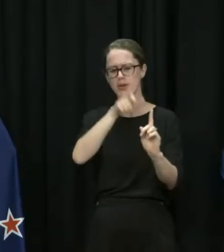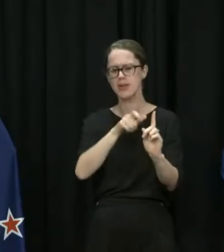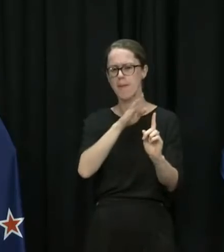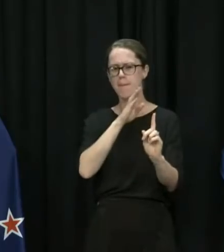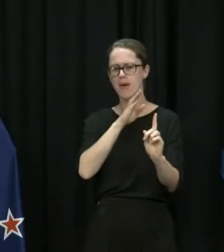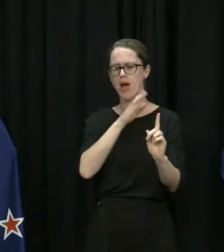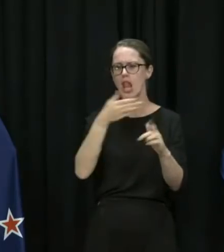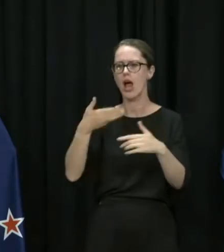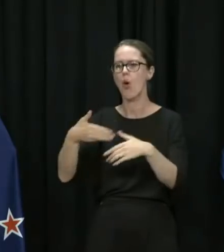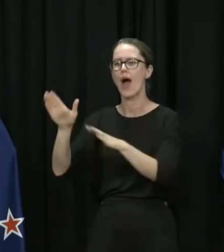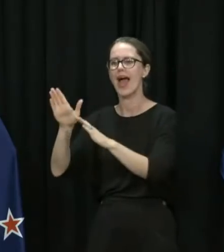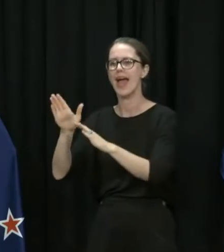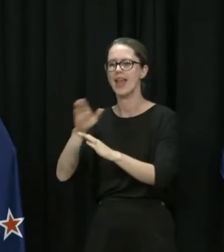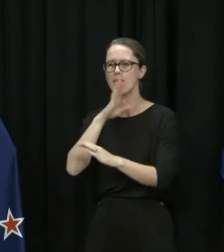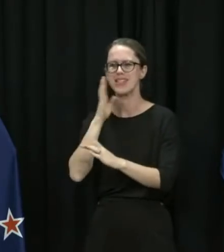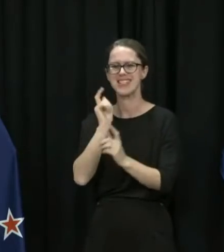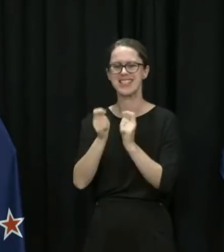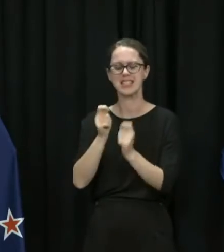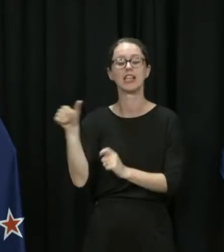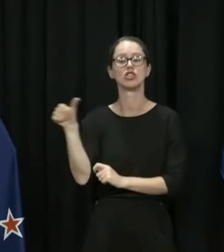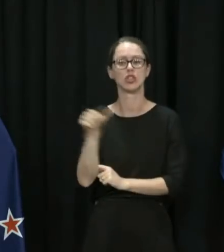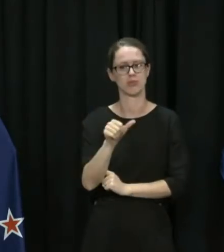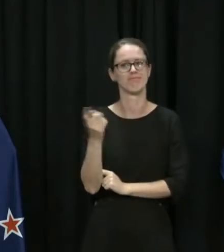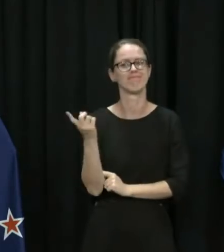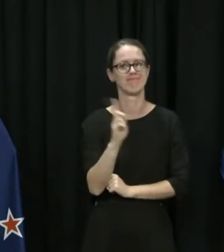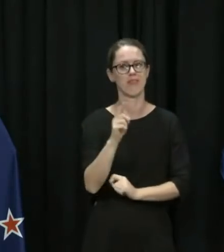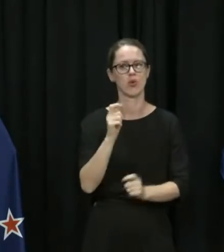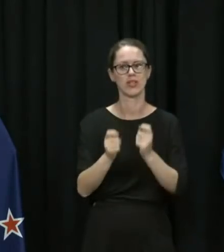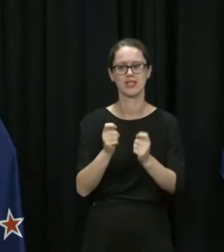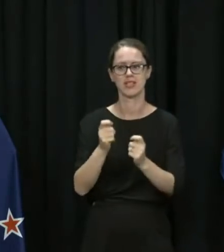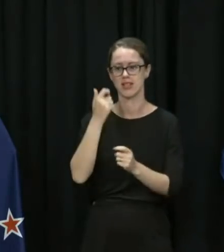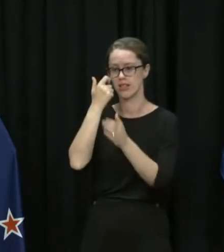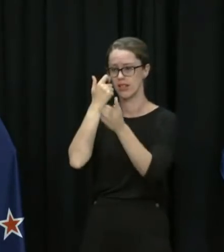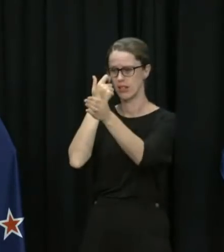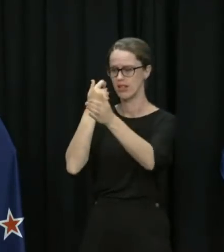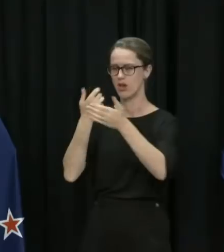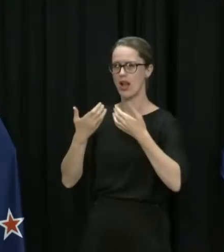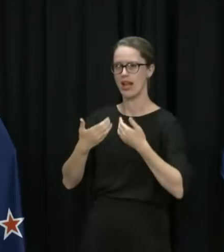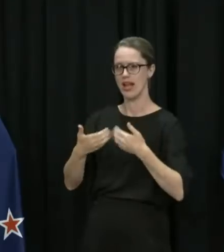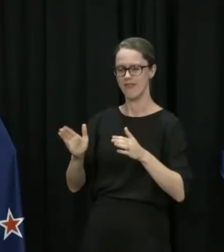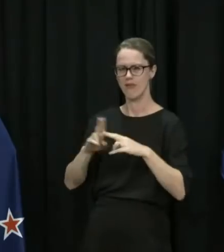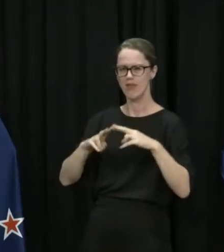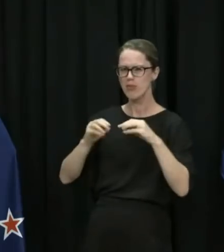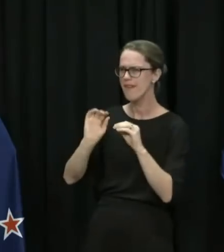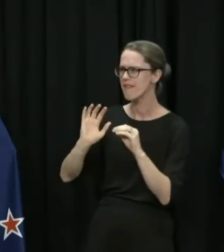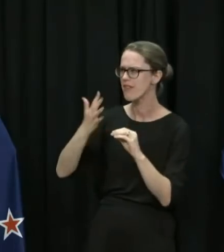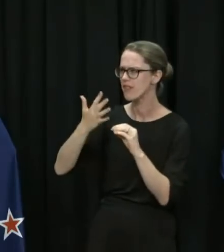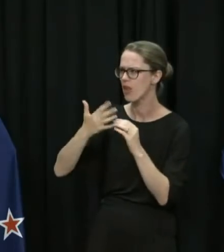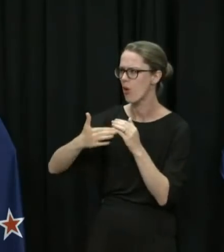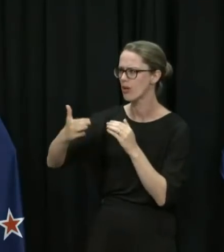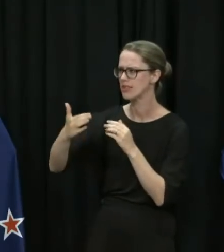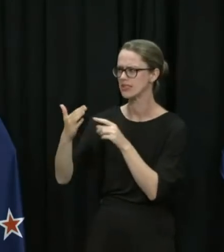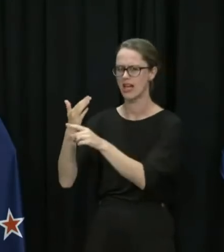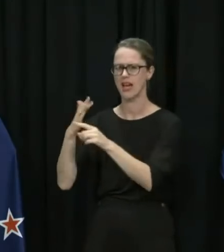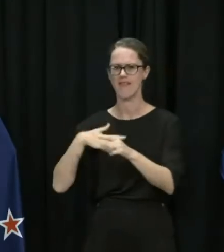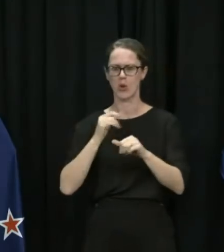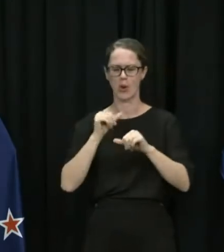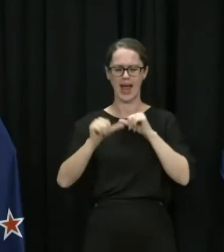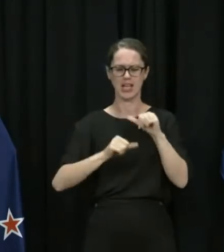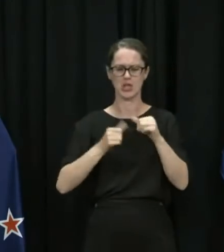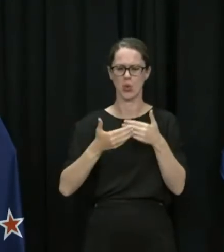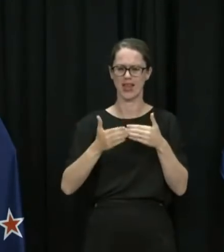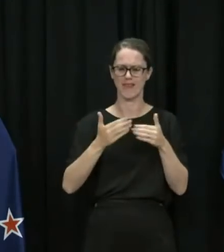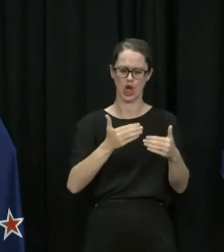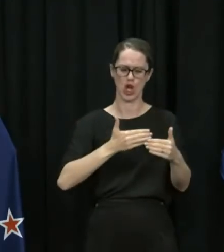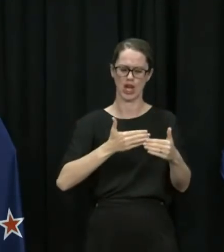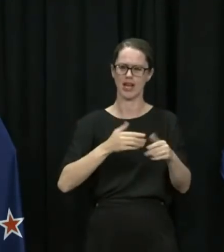a test, they should be tested. Different employer though, she was on leave from February the 5th, did you not say, Dr. Bloomfield? I believe she was on annual leave at that time as